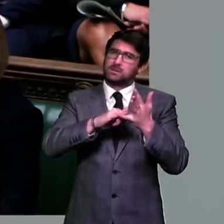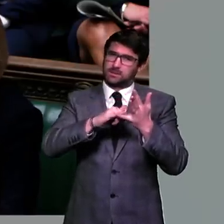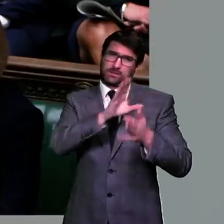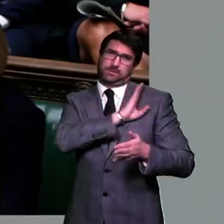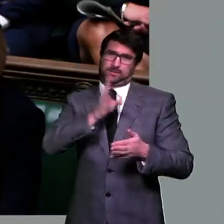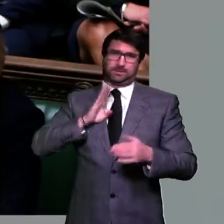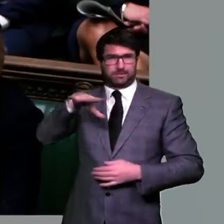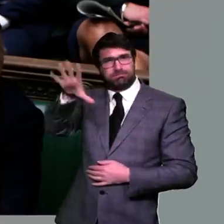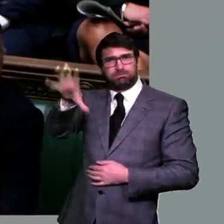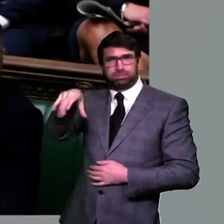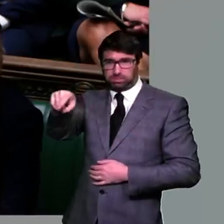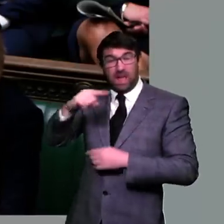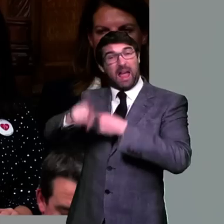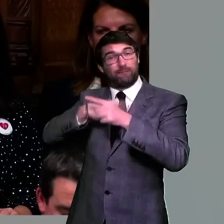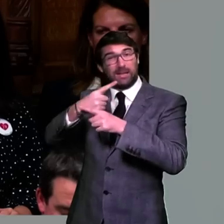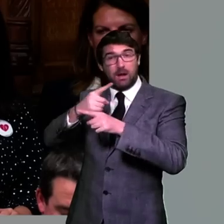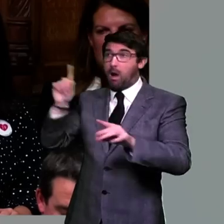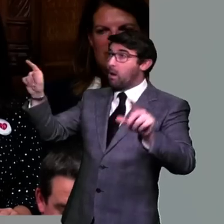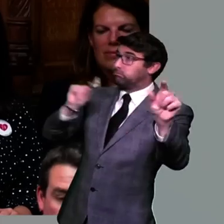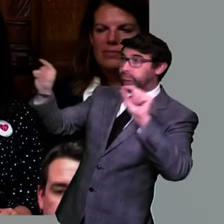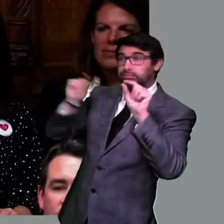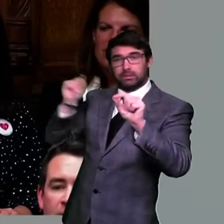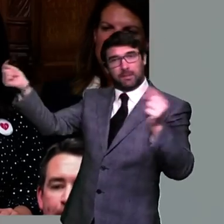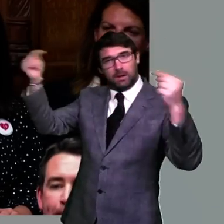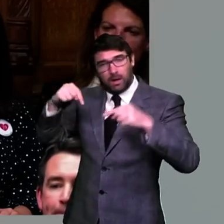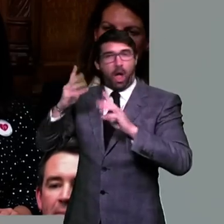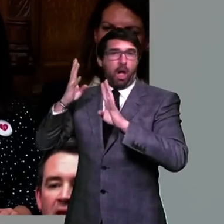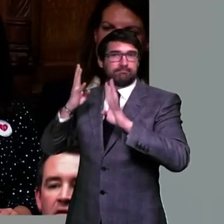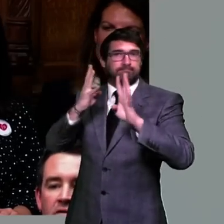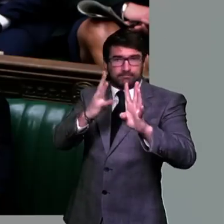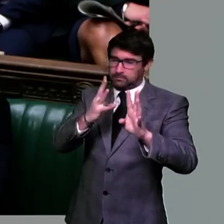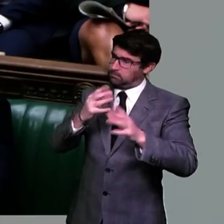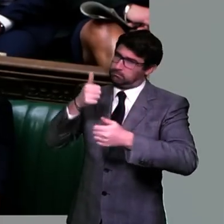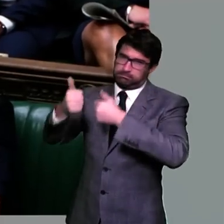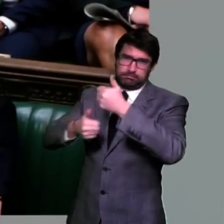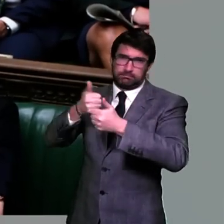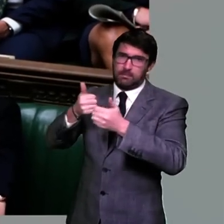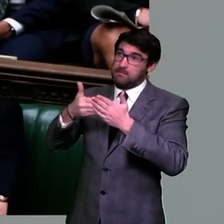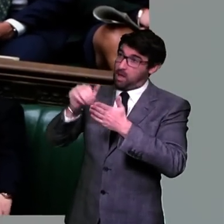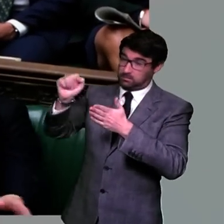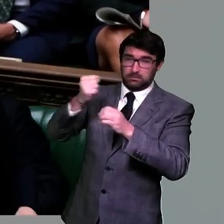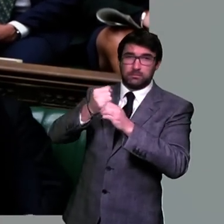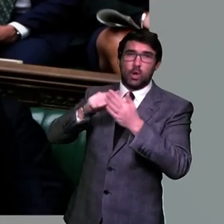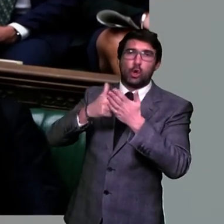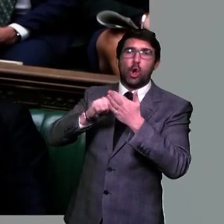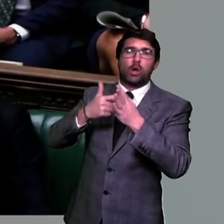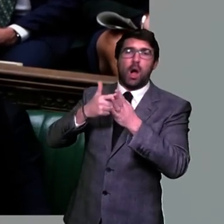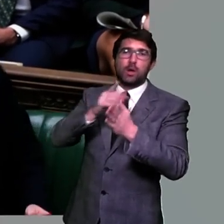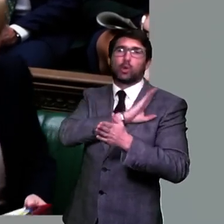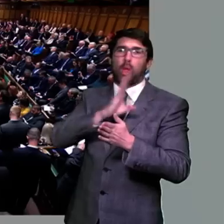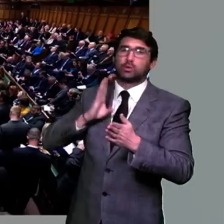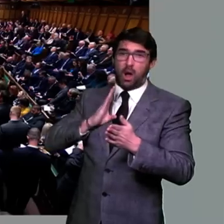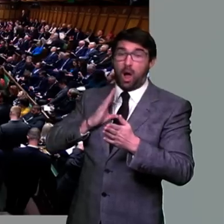is a world-class training exercise, and I congratulate Brecon's Gurkha soldiers for their fantastic achievement of a gold medal. Well